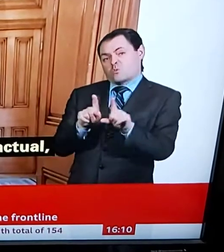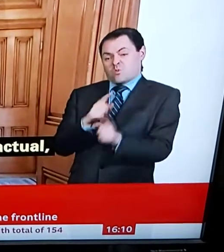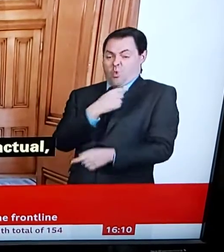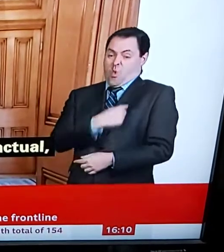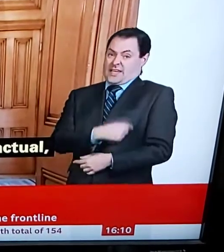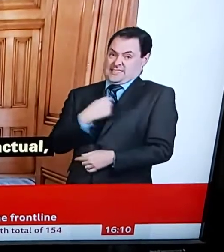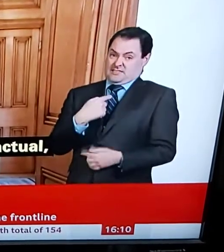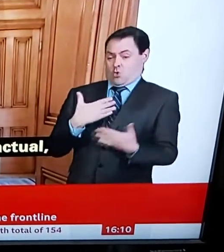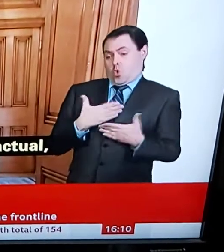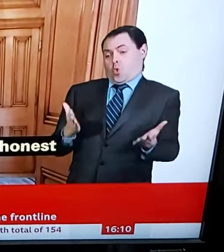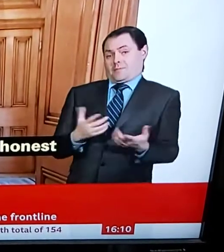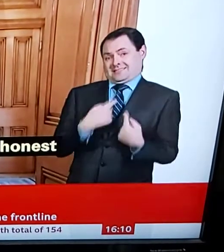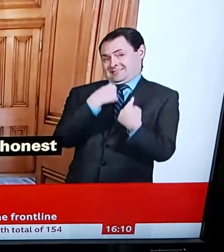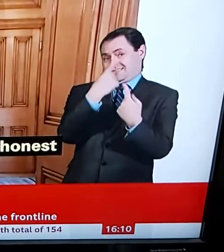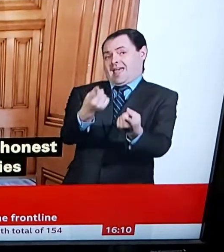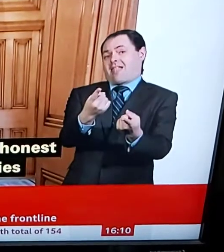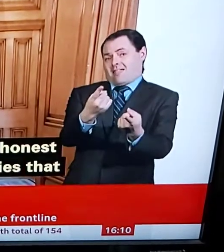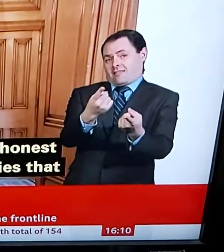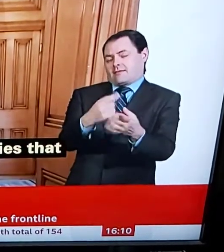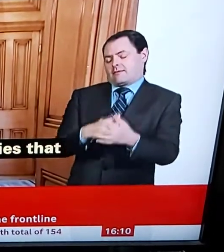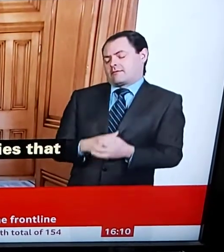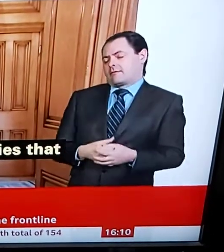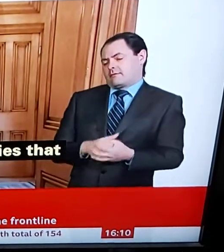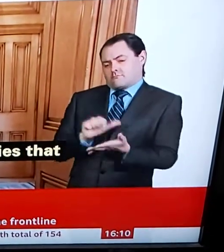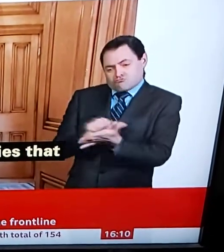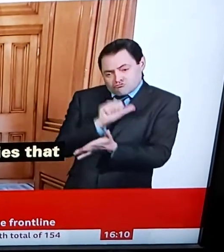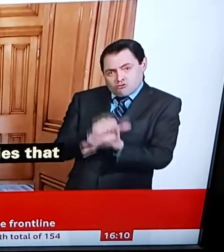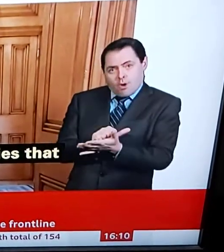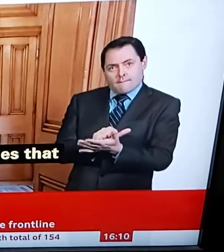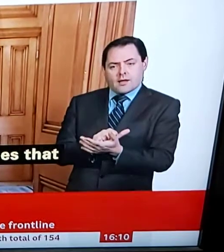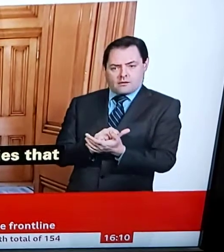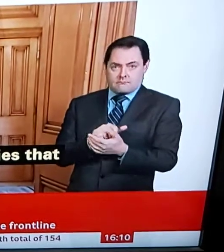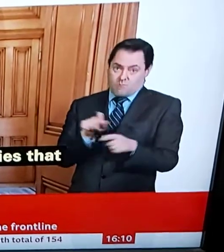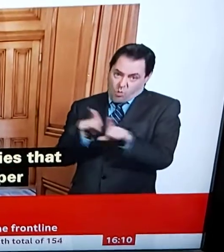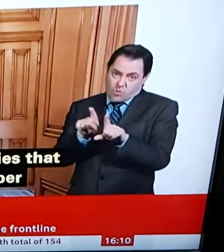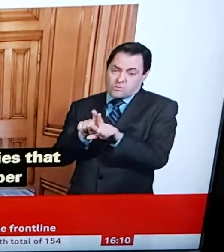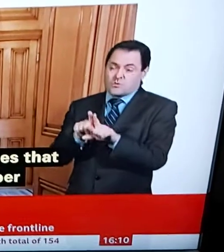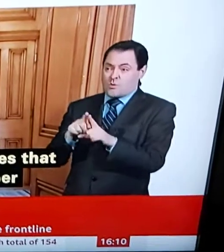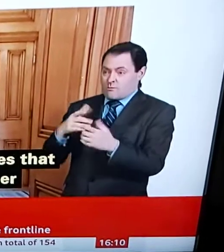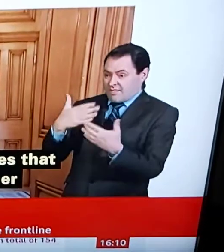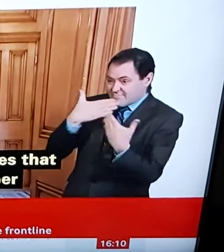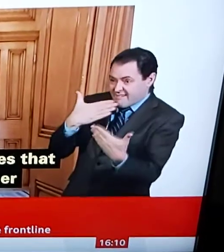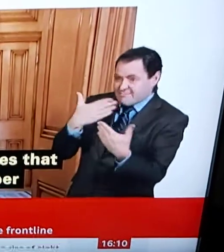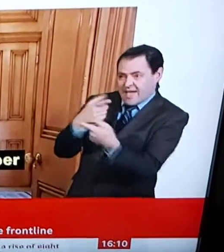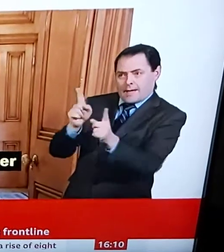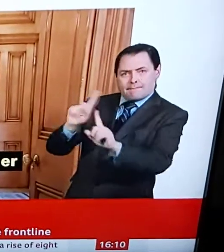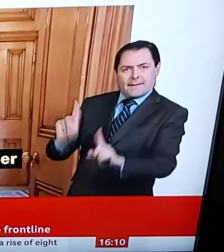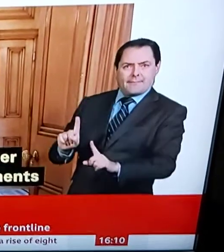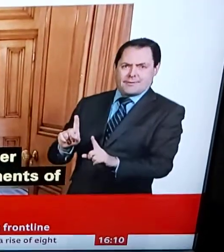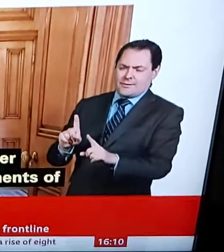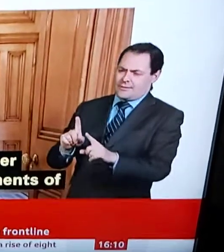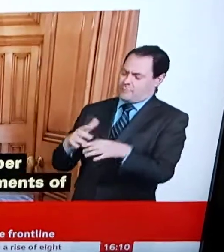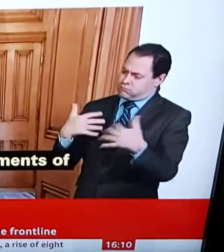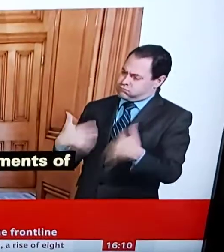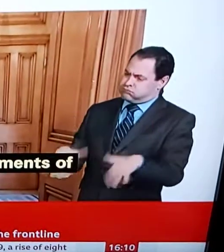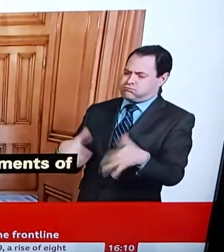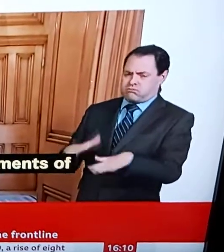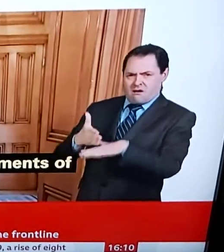all face, as well as proper recognition of the achievements of those on the front line who are doing so much to fight this